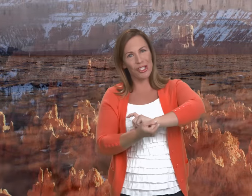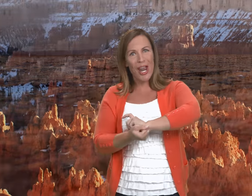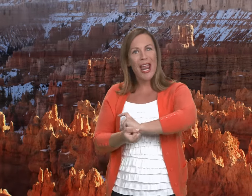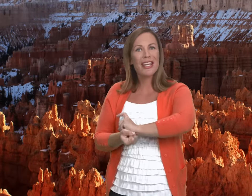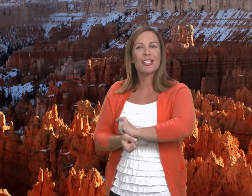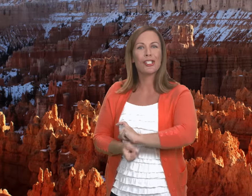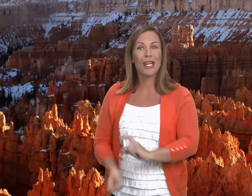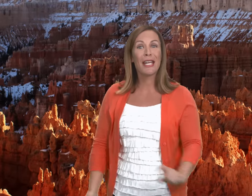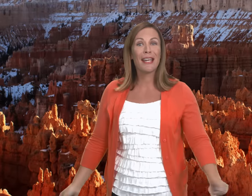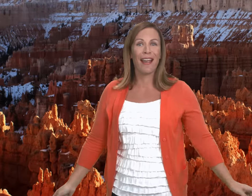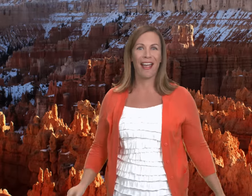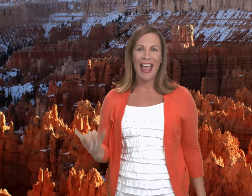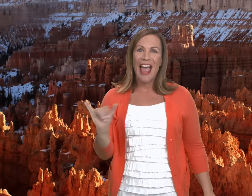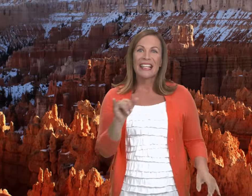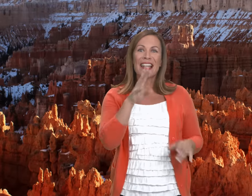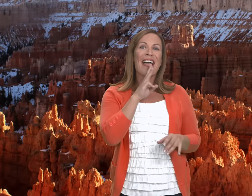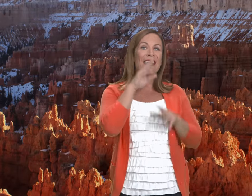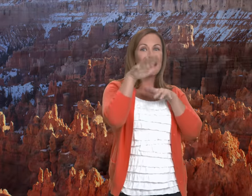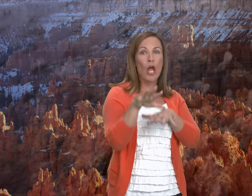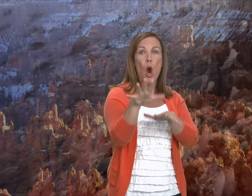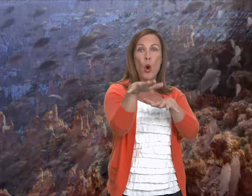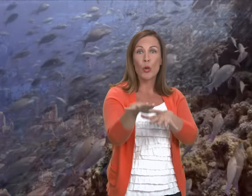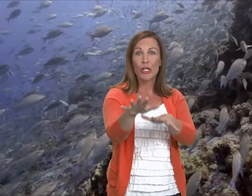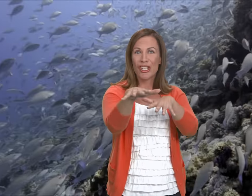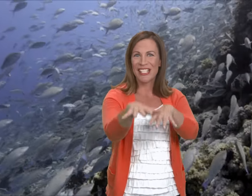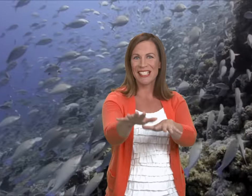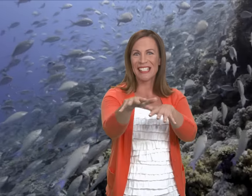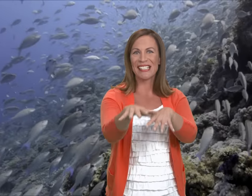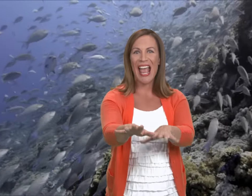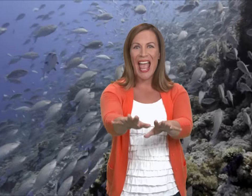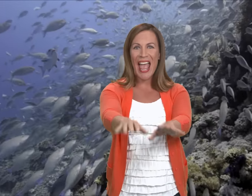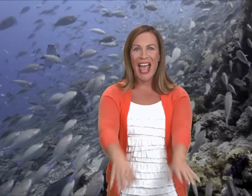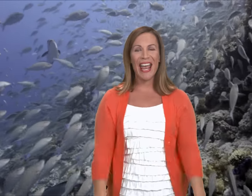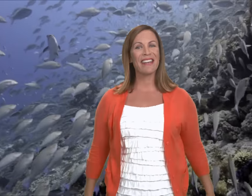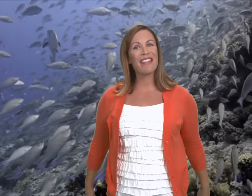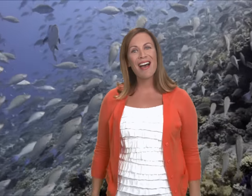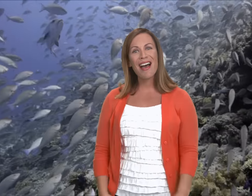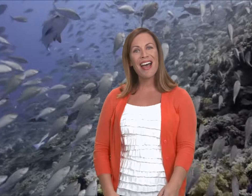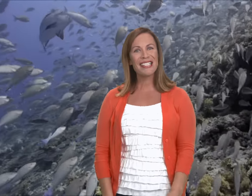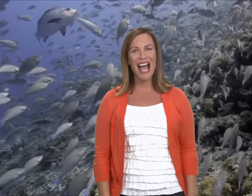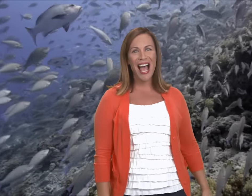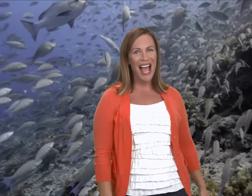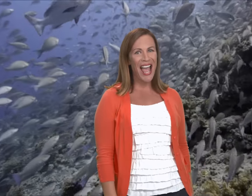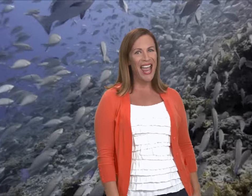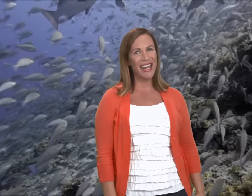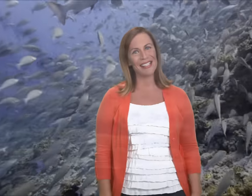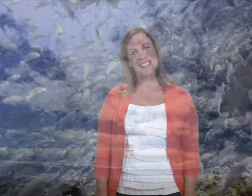changing Like the oceans and the tides